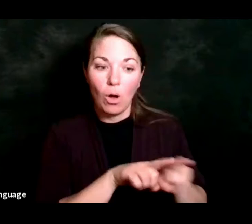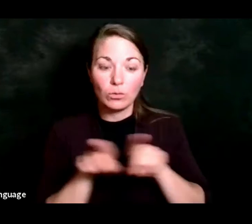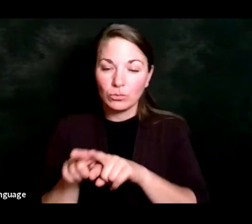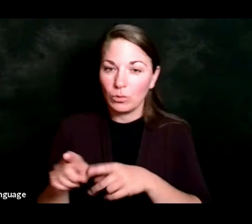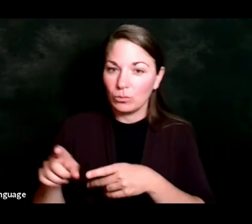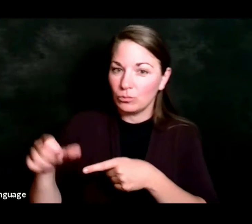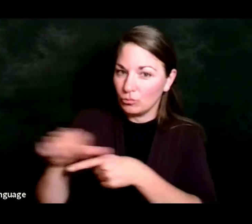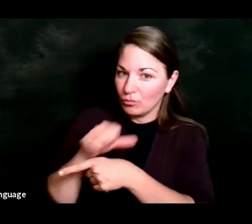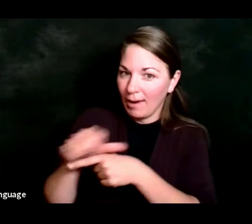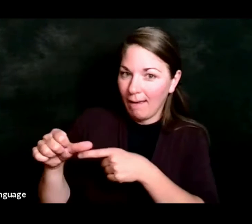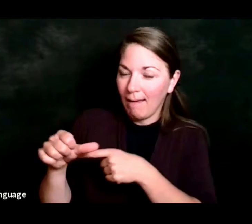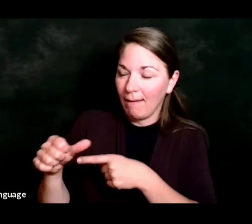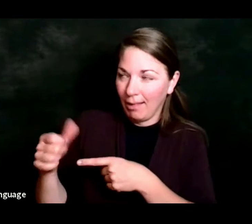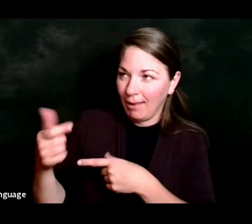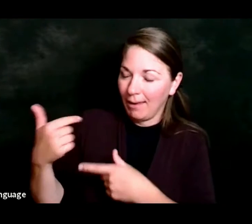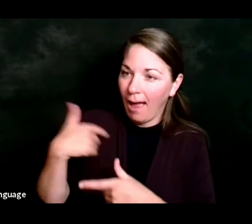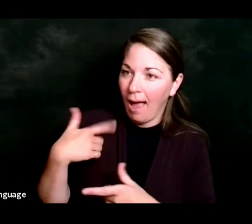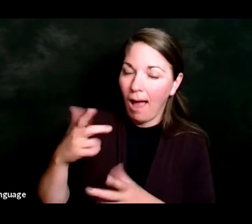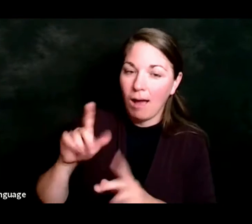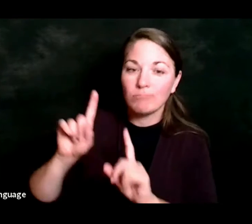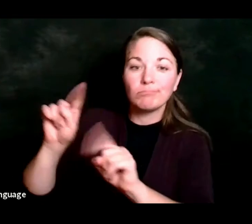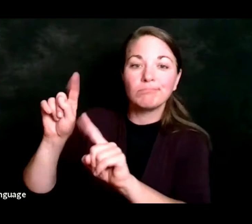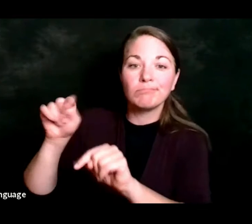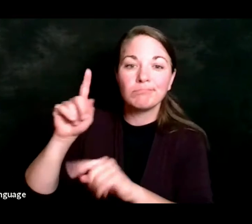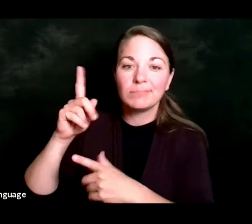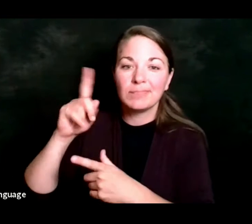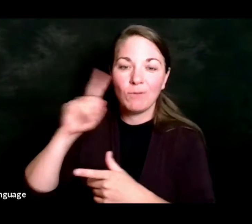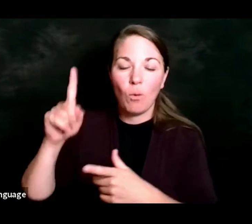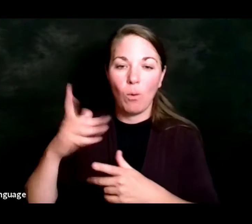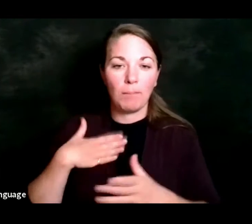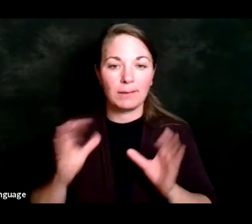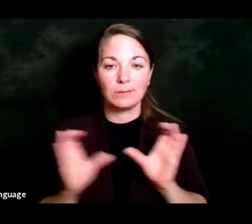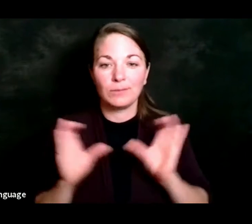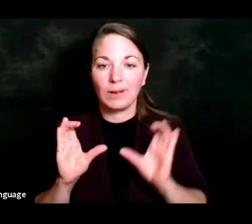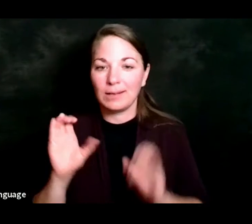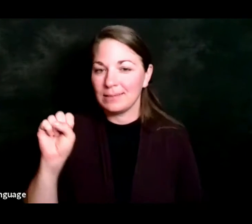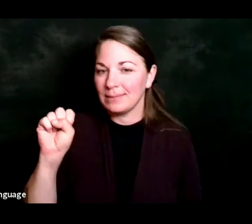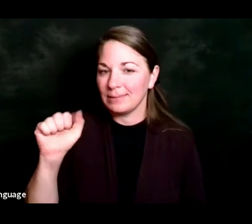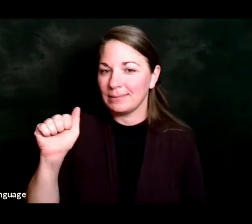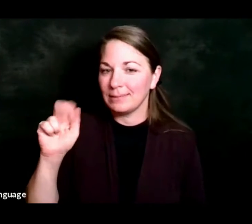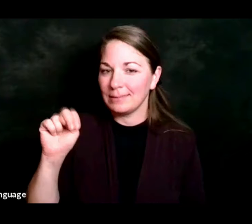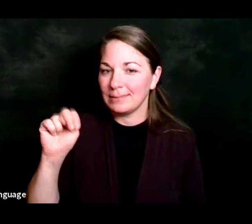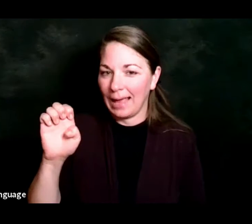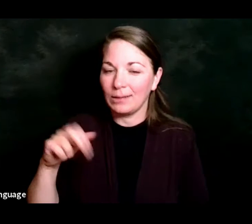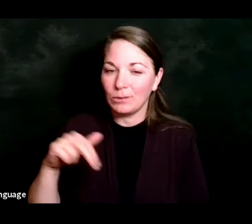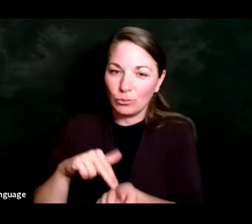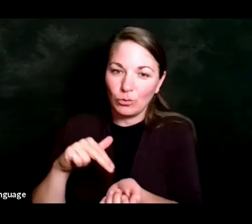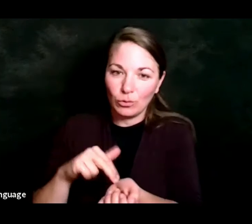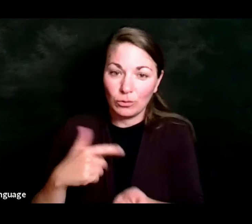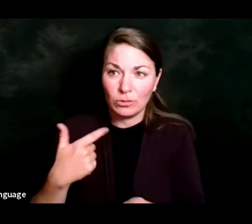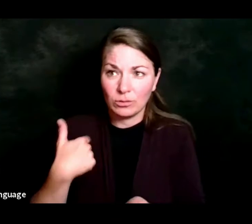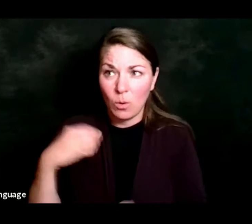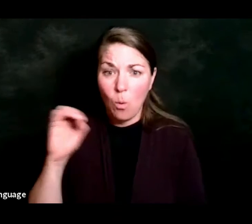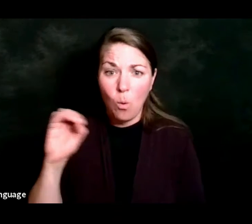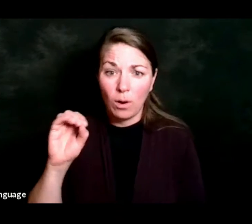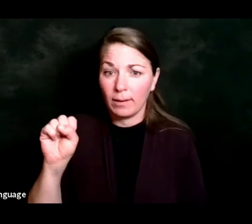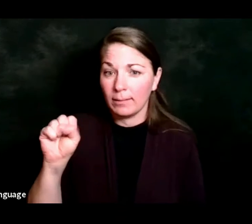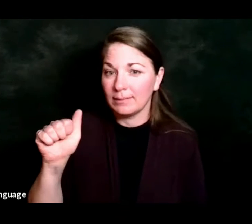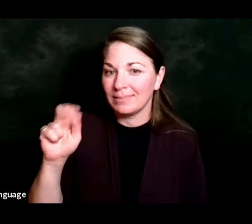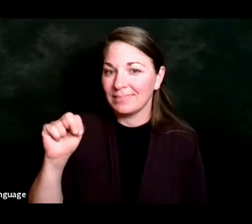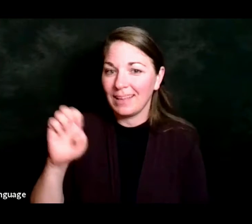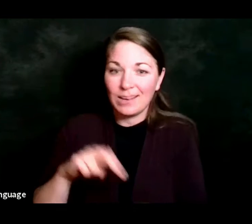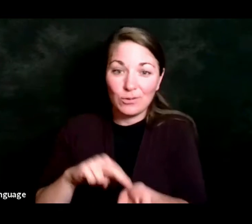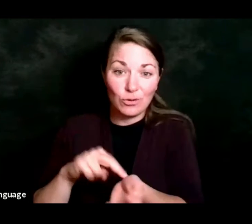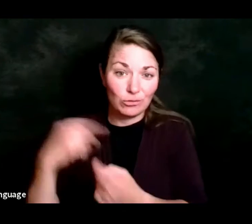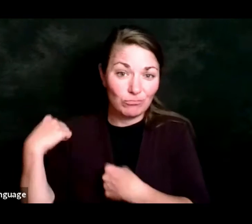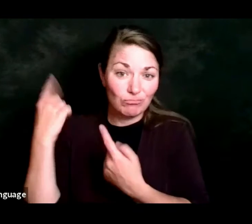training as a SANE nurse. And so I have my certification as an Oregon SANE nurse since